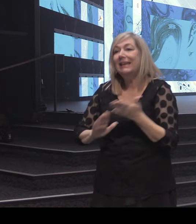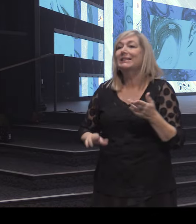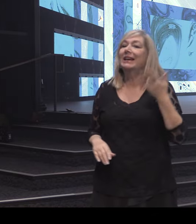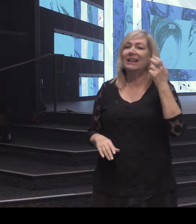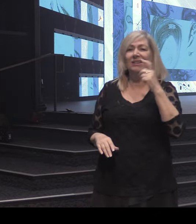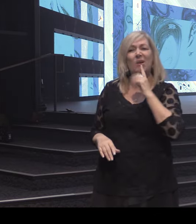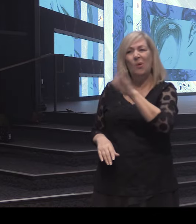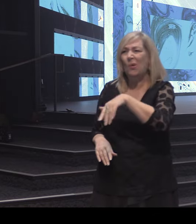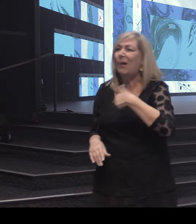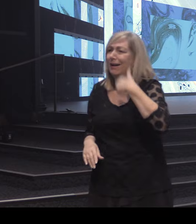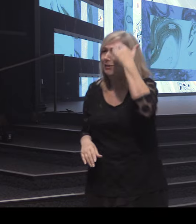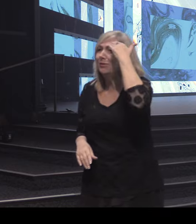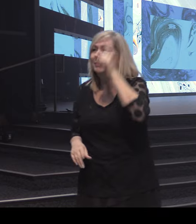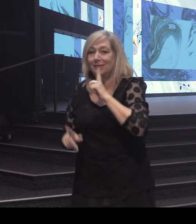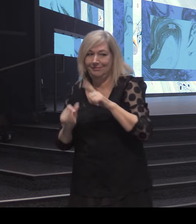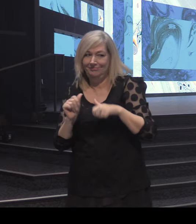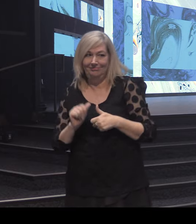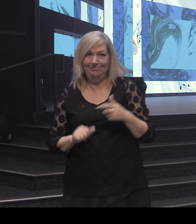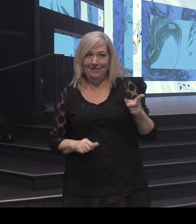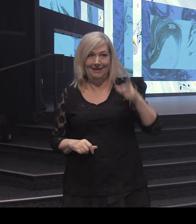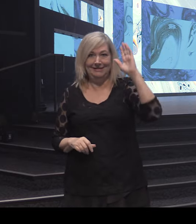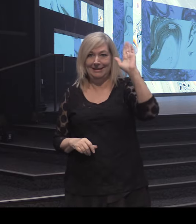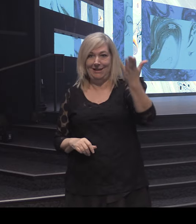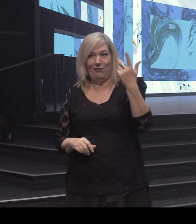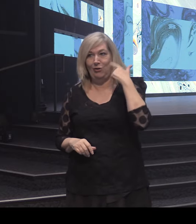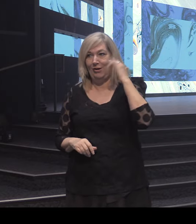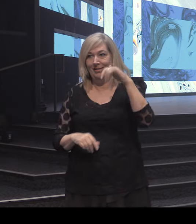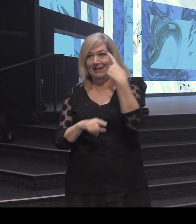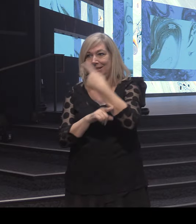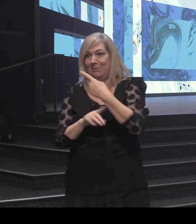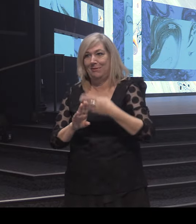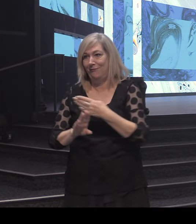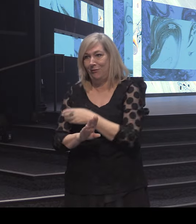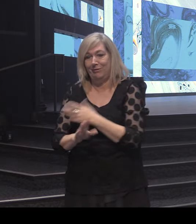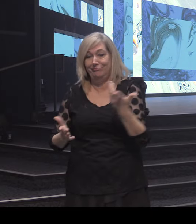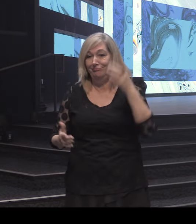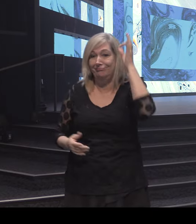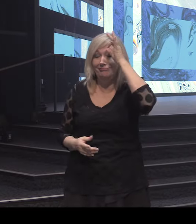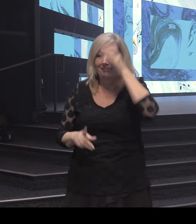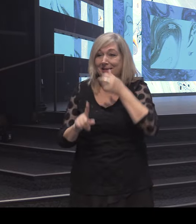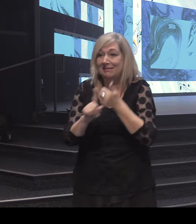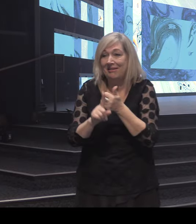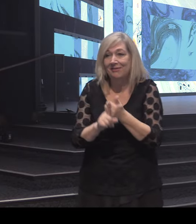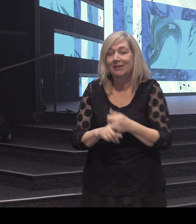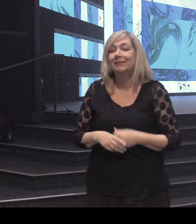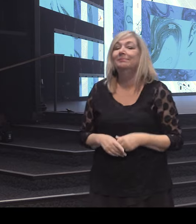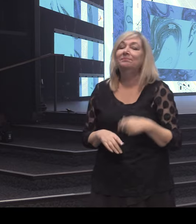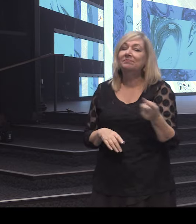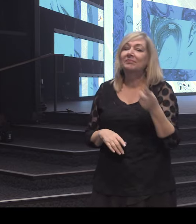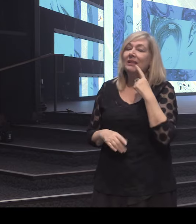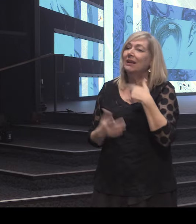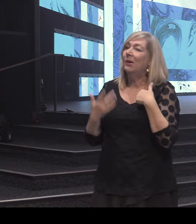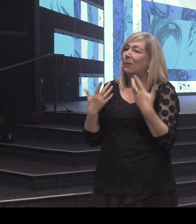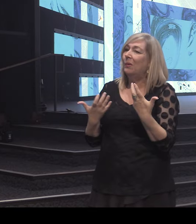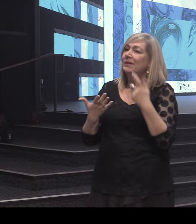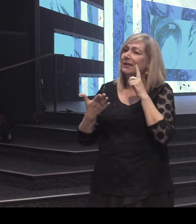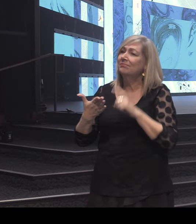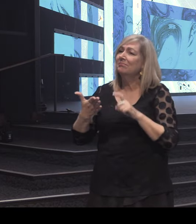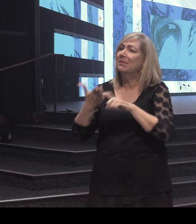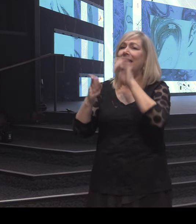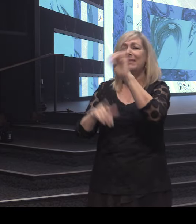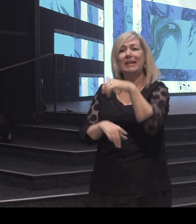so completely did not know that. And Rahel said, well, I want to acknowledge the United Nations Day of Peace in